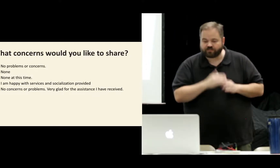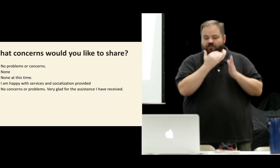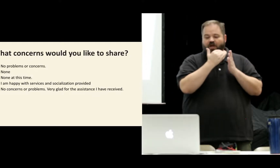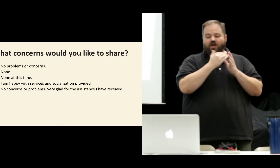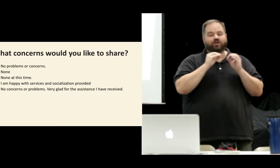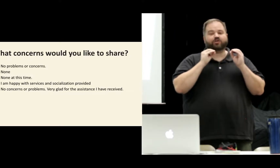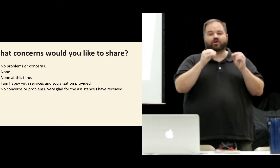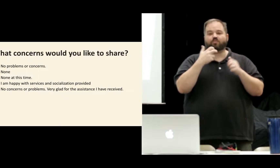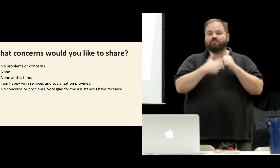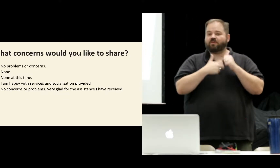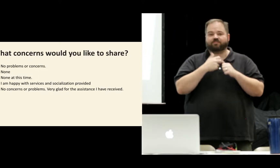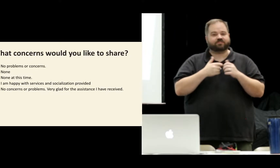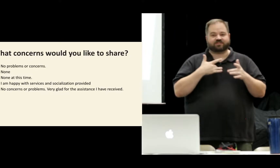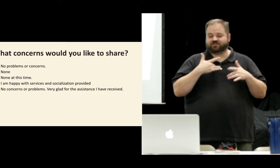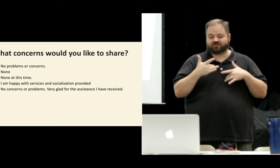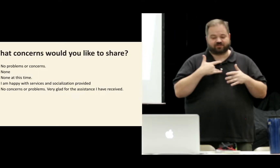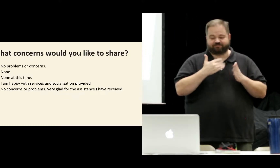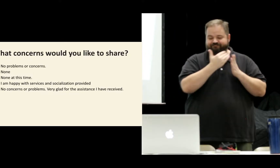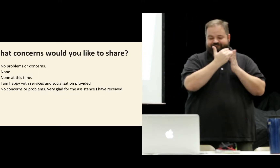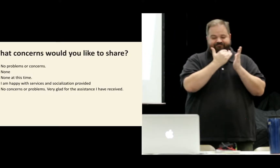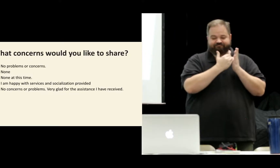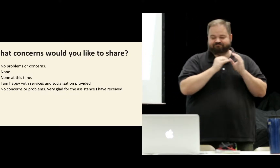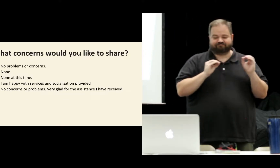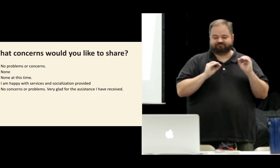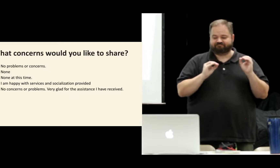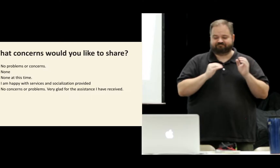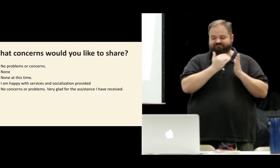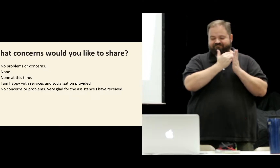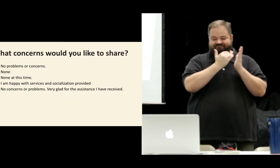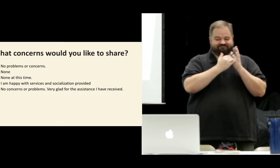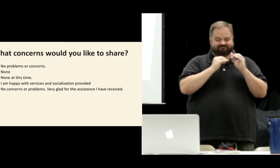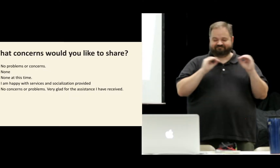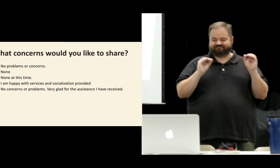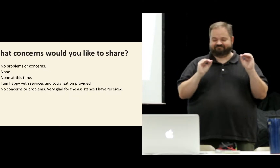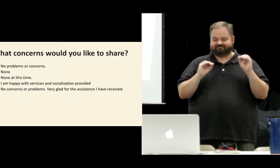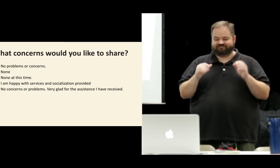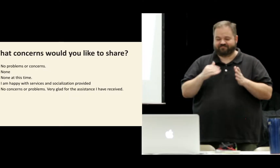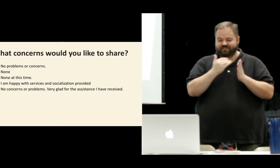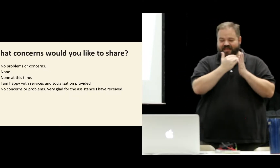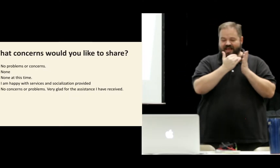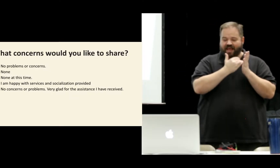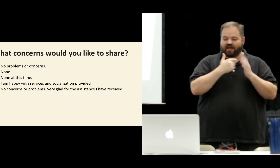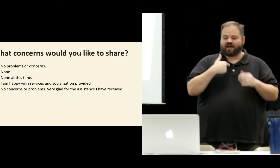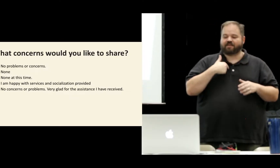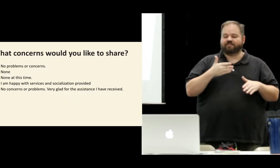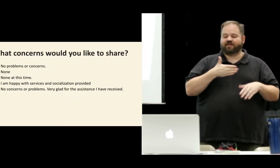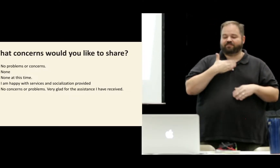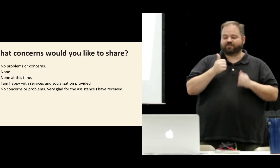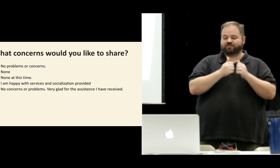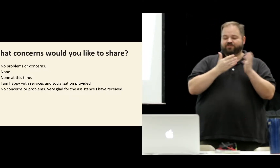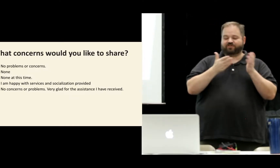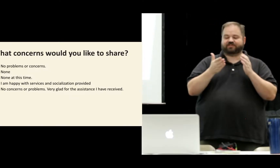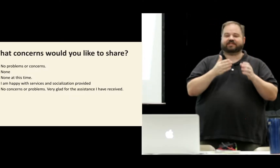Then the other question was, what concerns would you like to share? A lot of them had nothing to